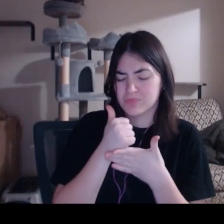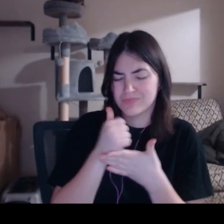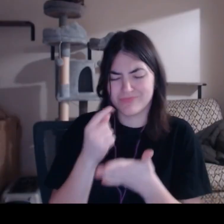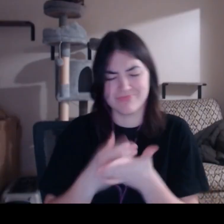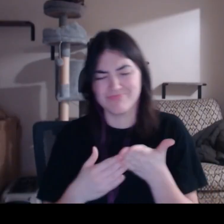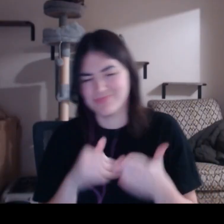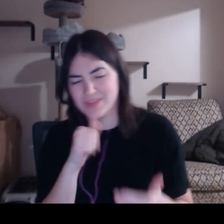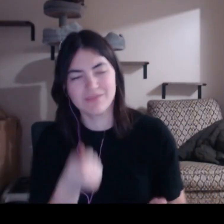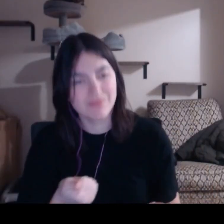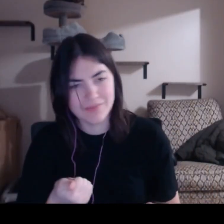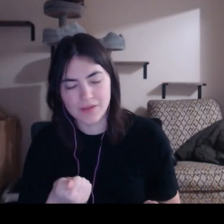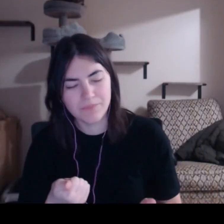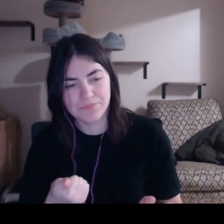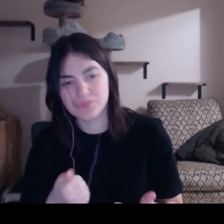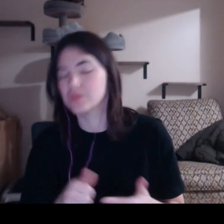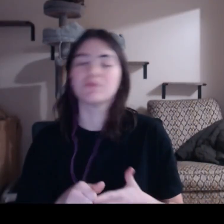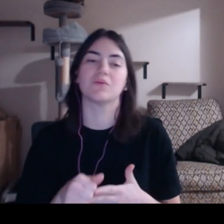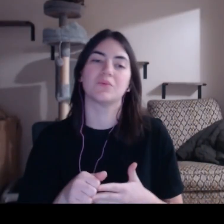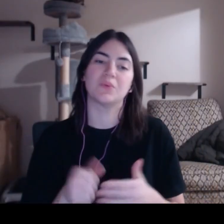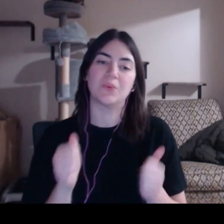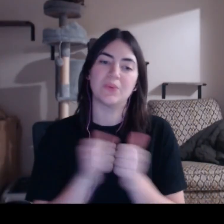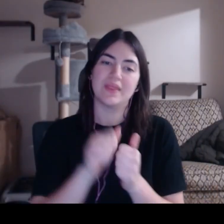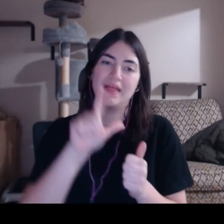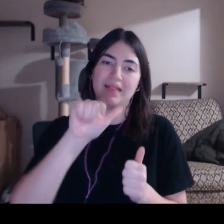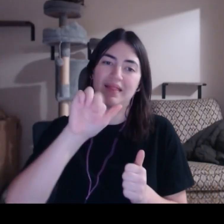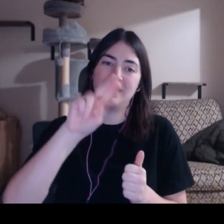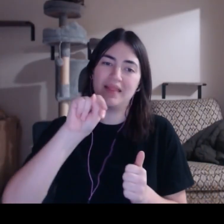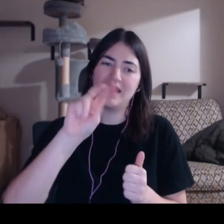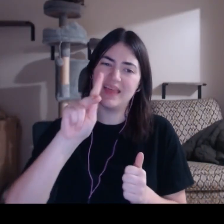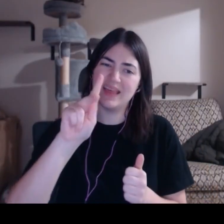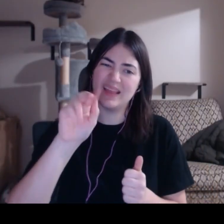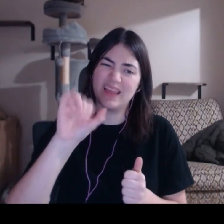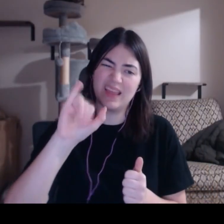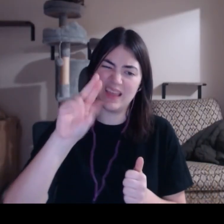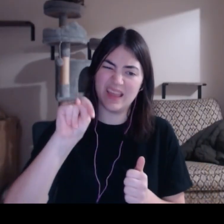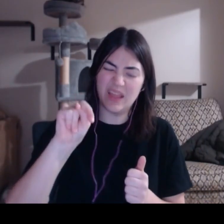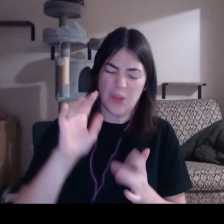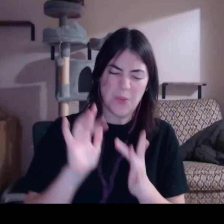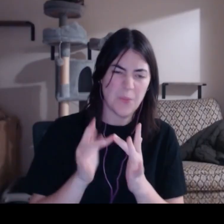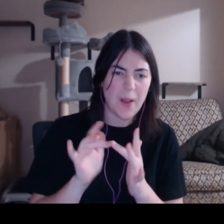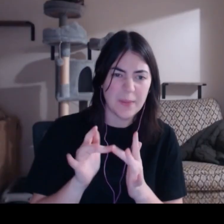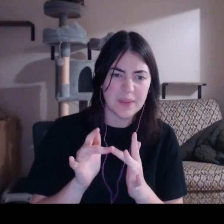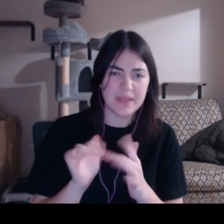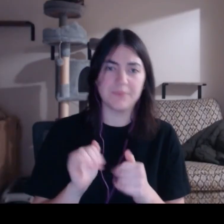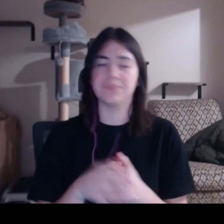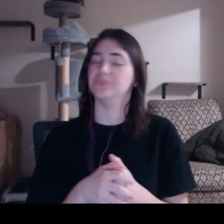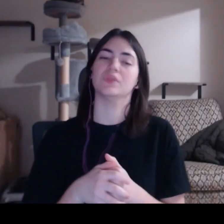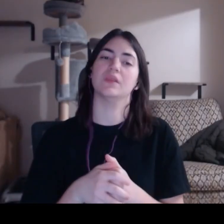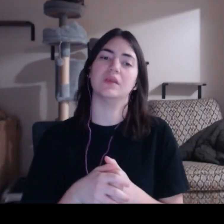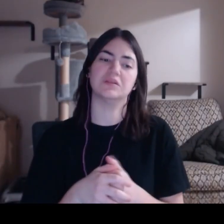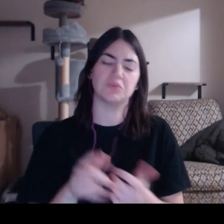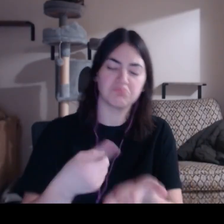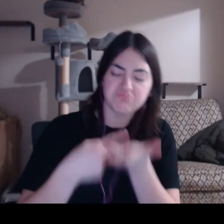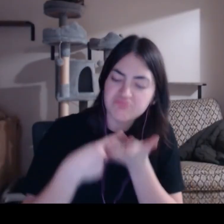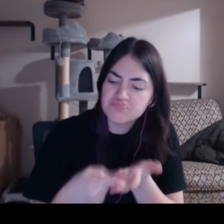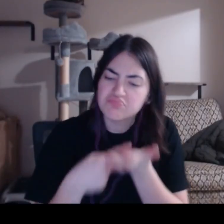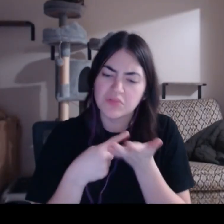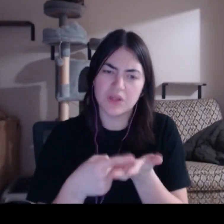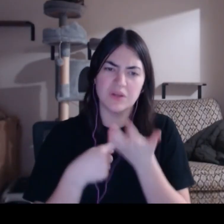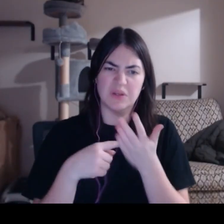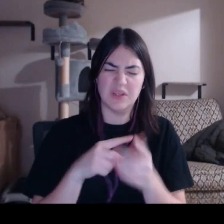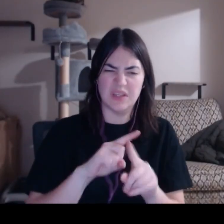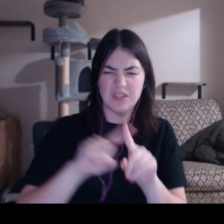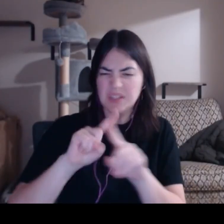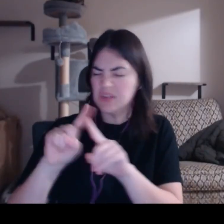the forums on LinkedIn, there's a lot of discussion about developments in neuroscience and different parts of the brain and what they do. My question is